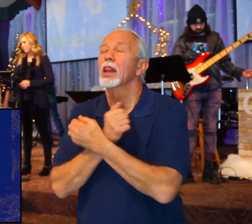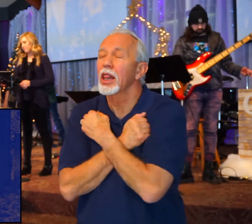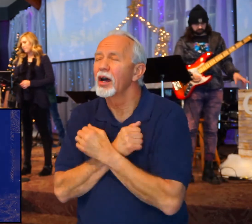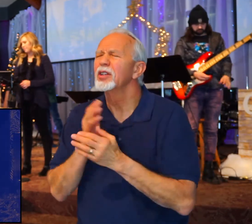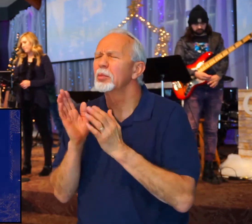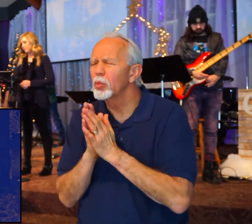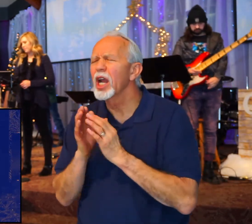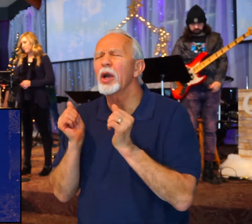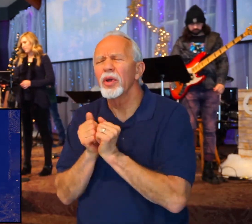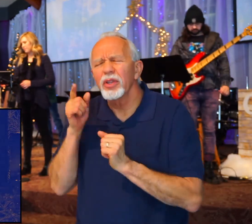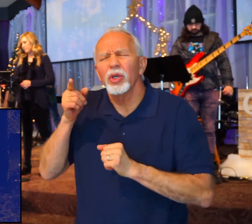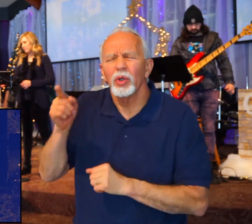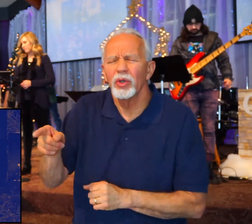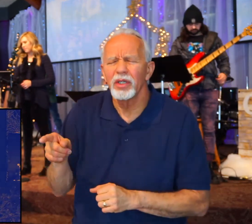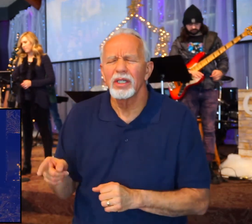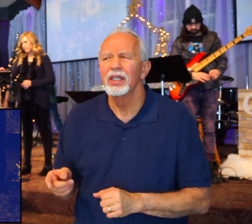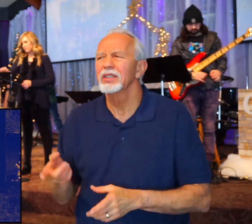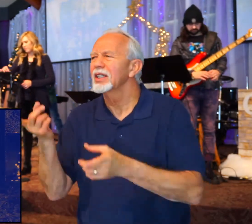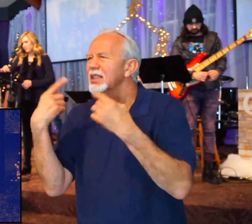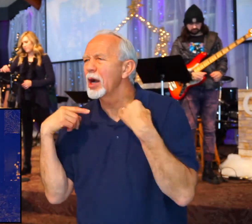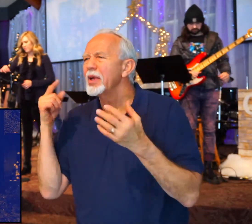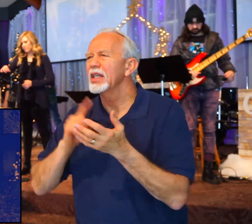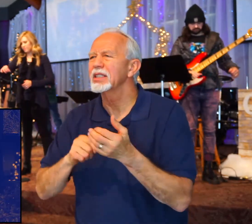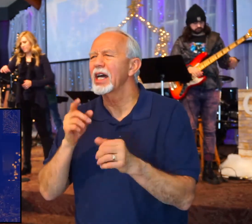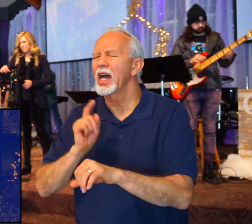Let's come during this time of invitation.